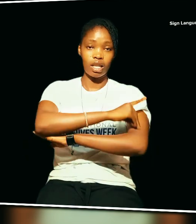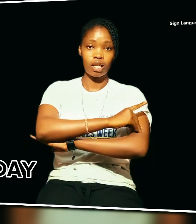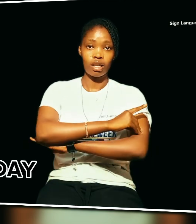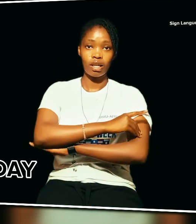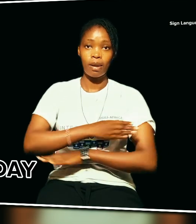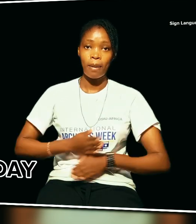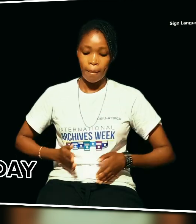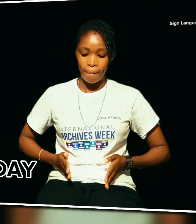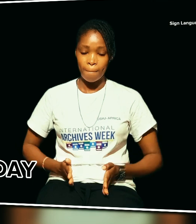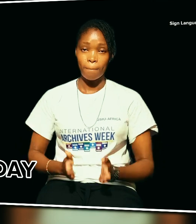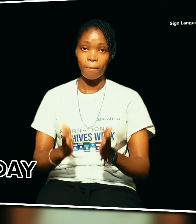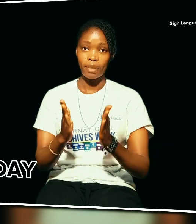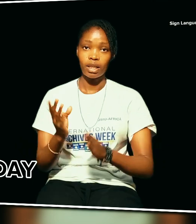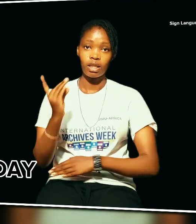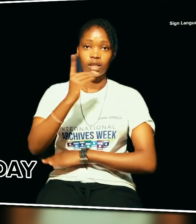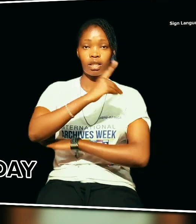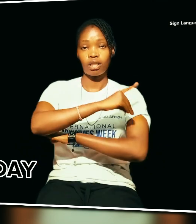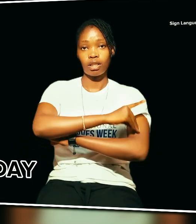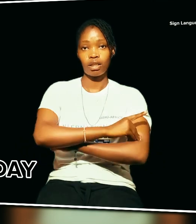Birthday.